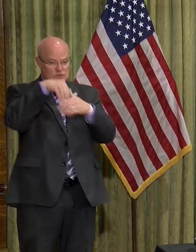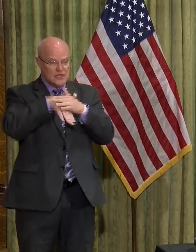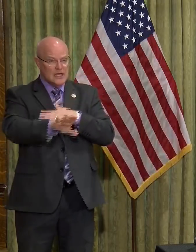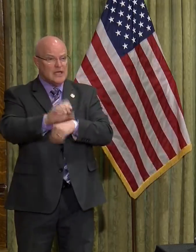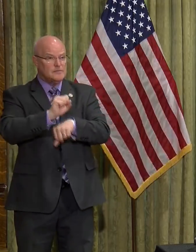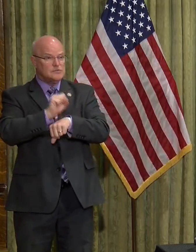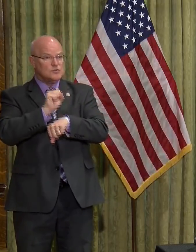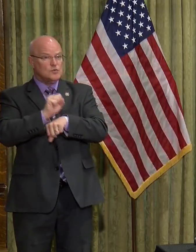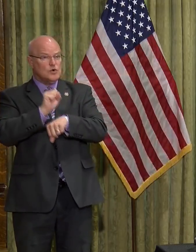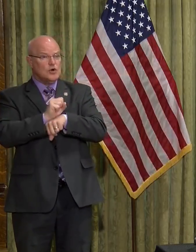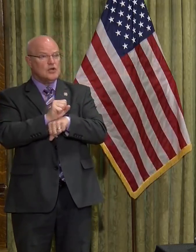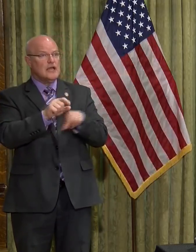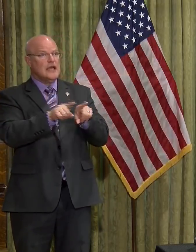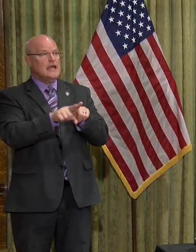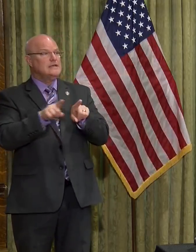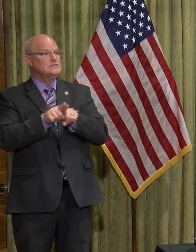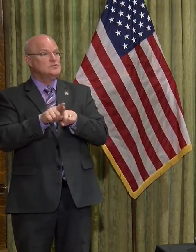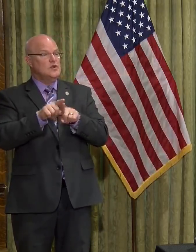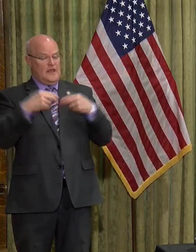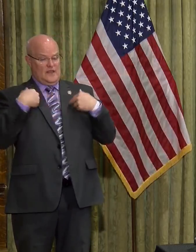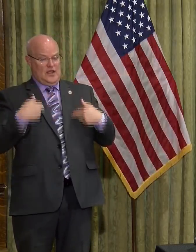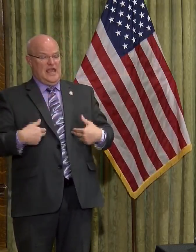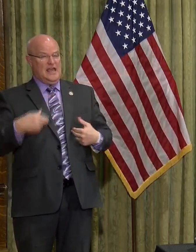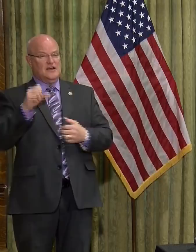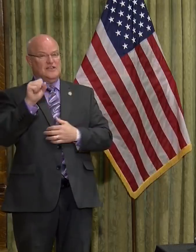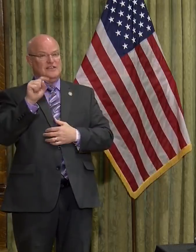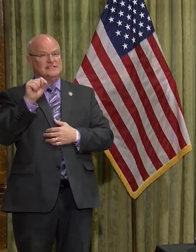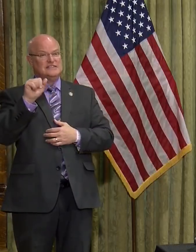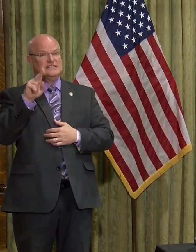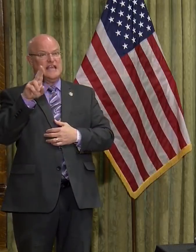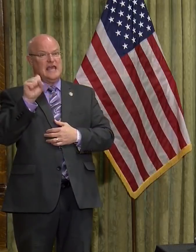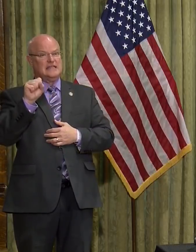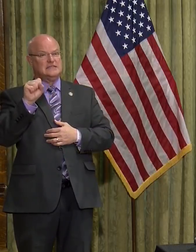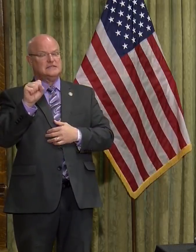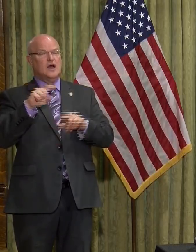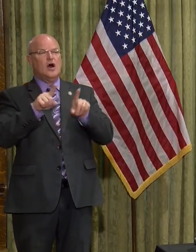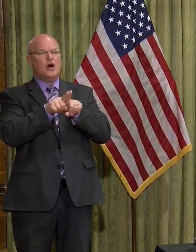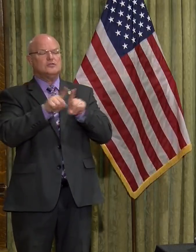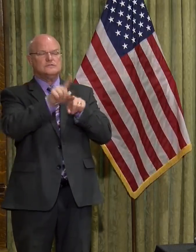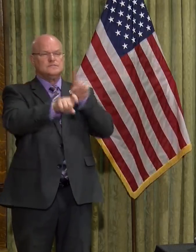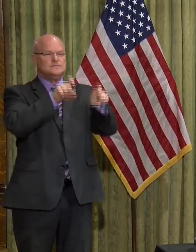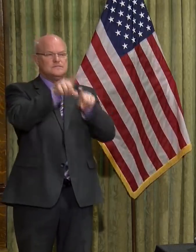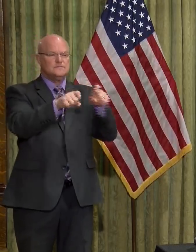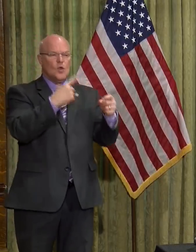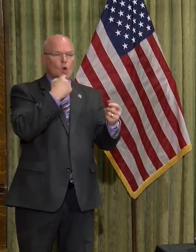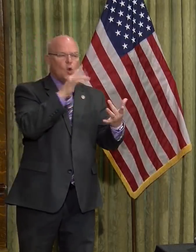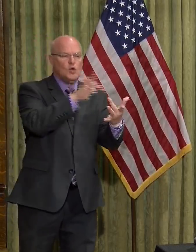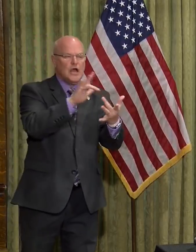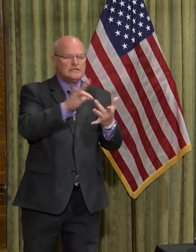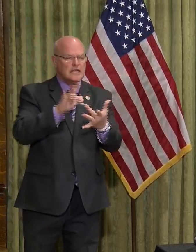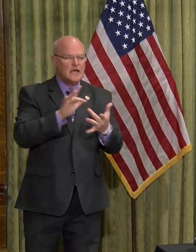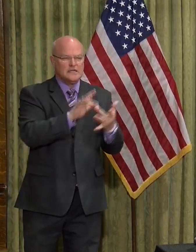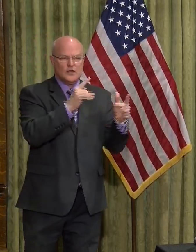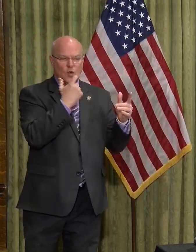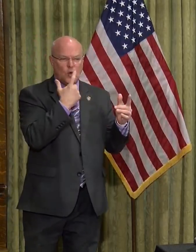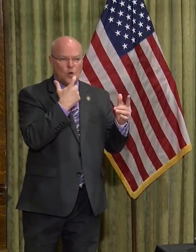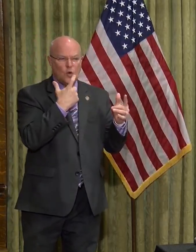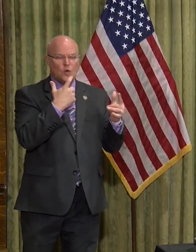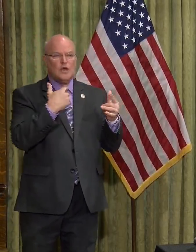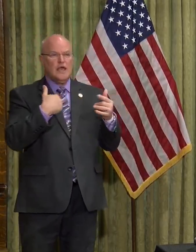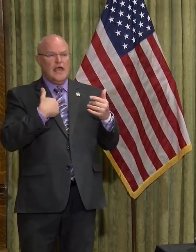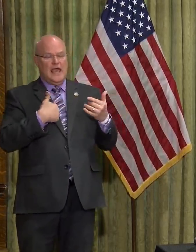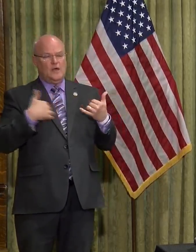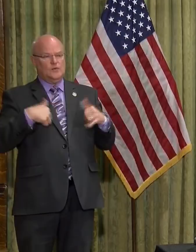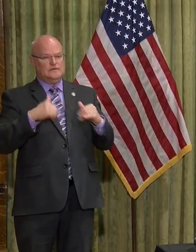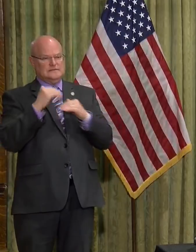work as to their health status, but also who they've been in contact with. We've limited movement to the extent possible